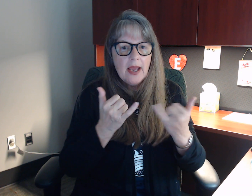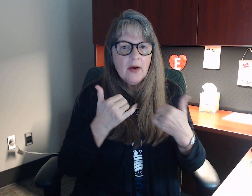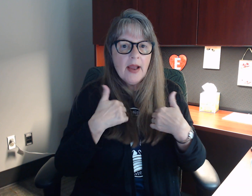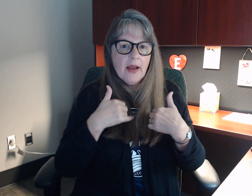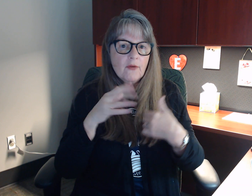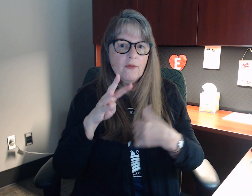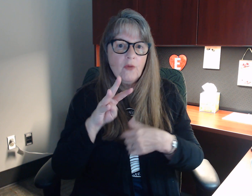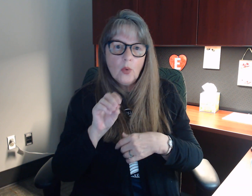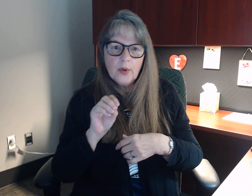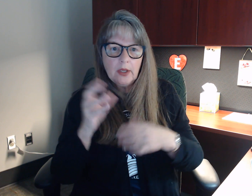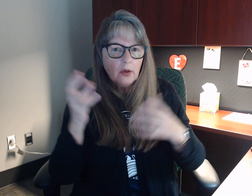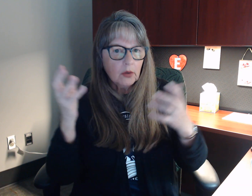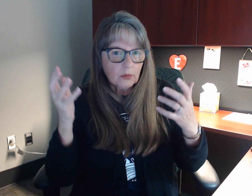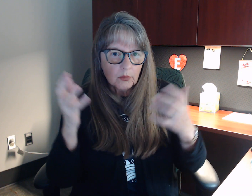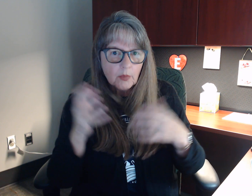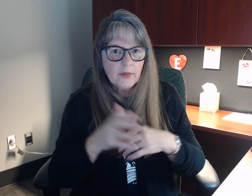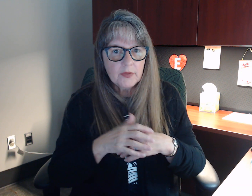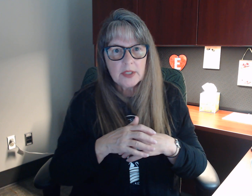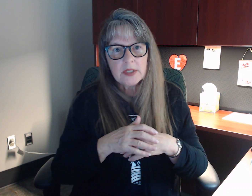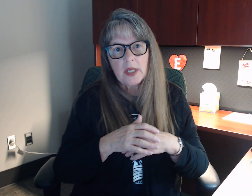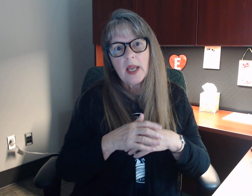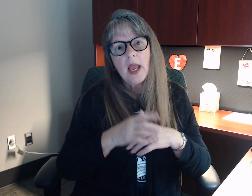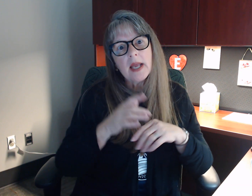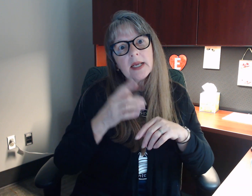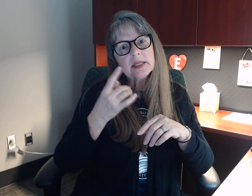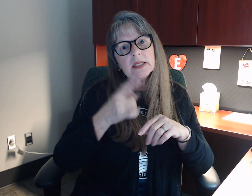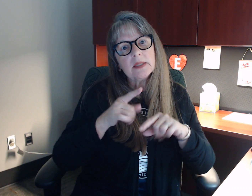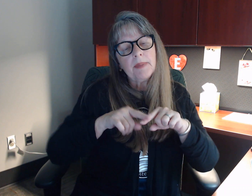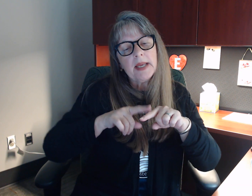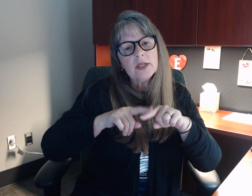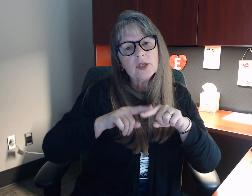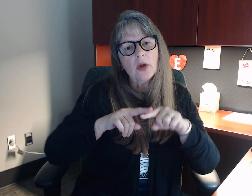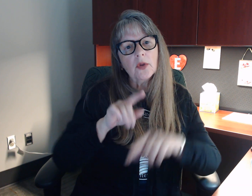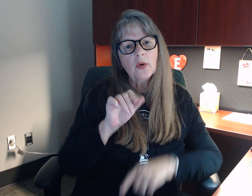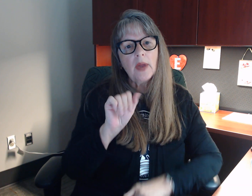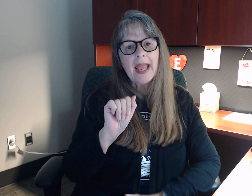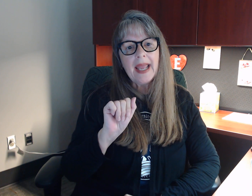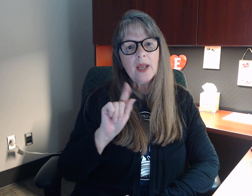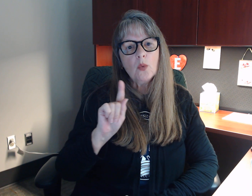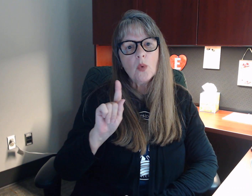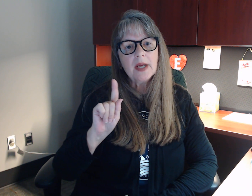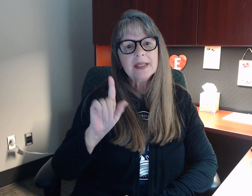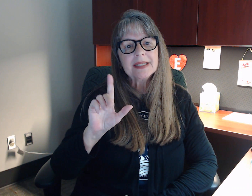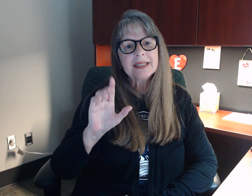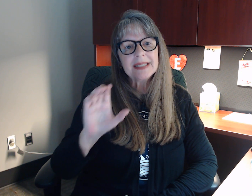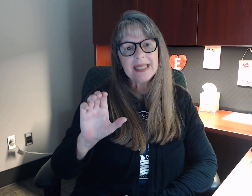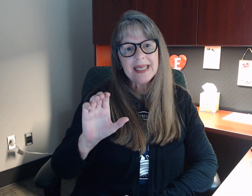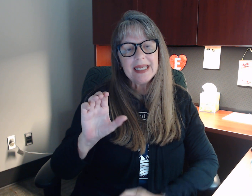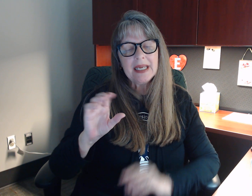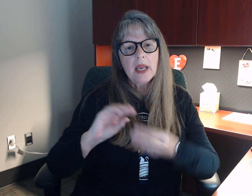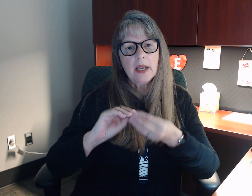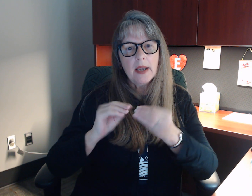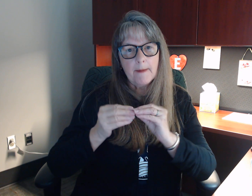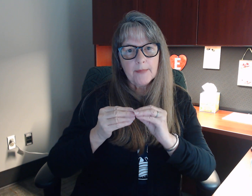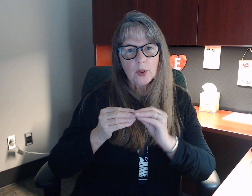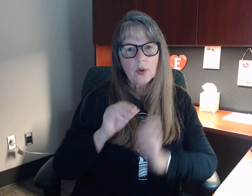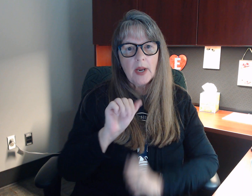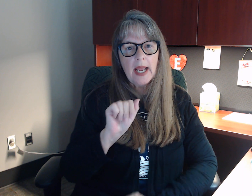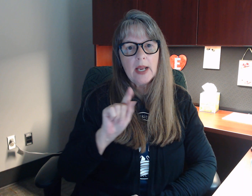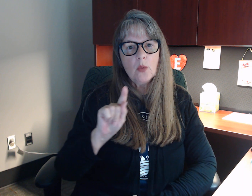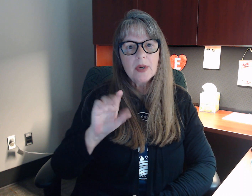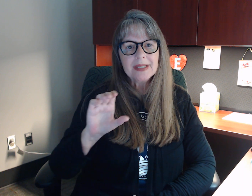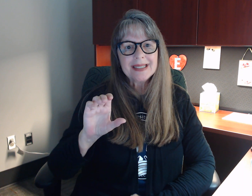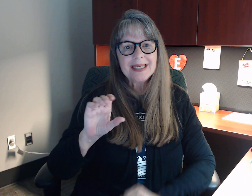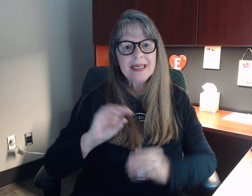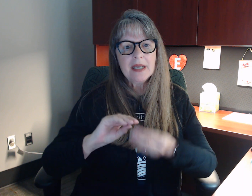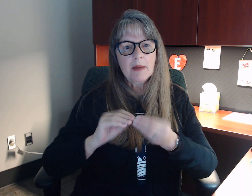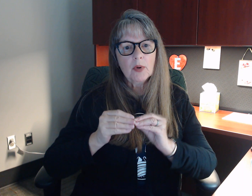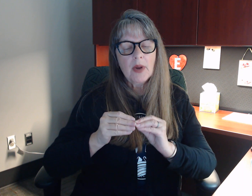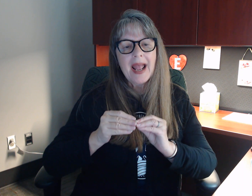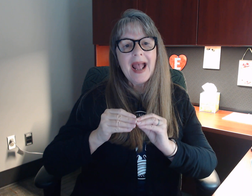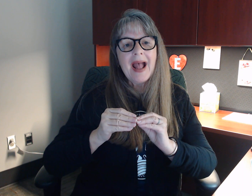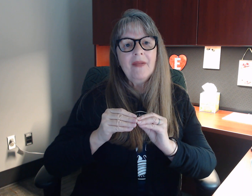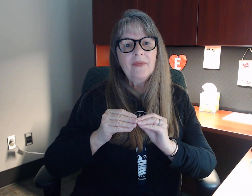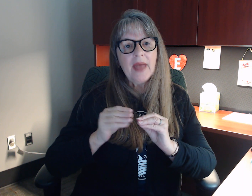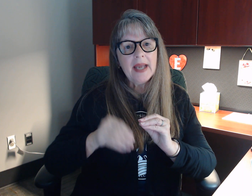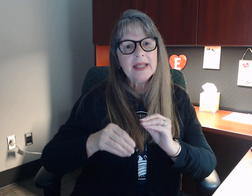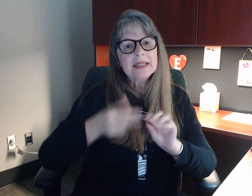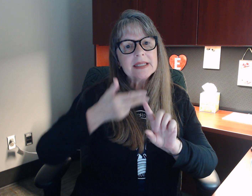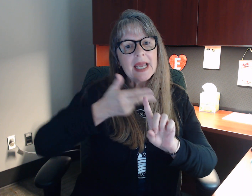have 40, or whatever they say, because it depends on their A1C number, and that is taken